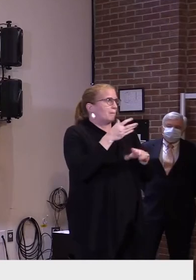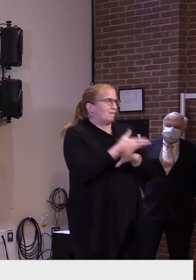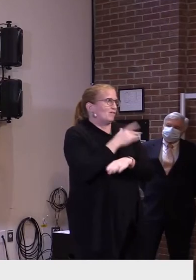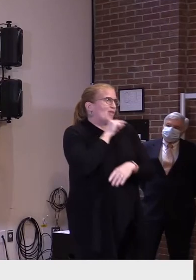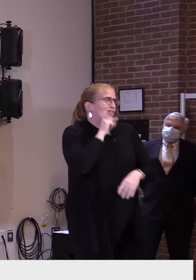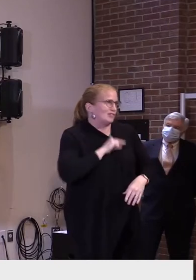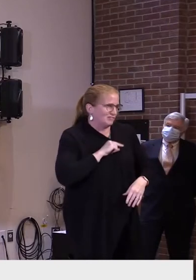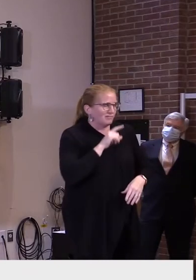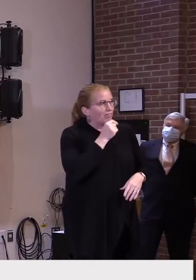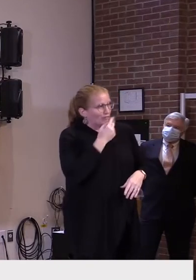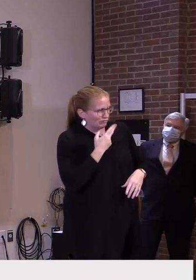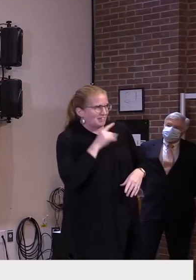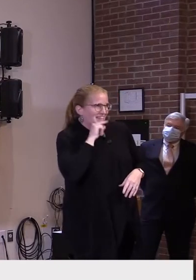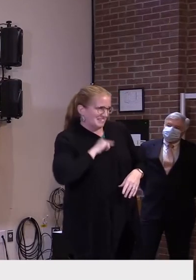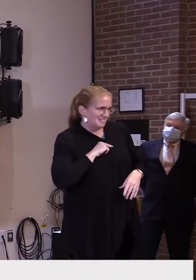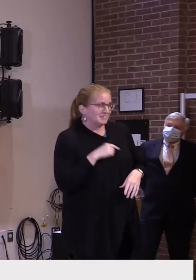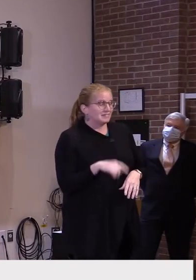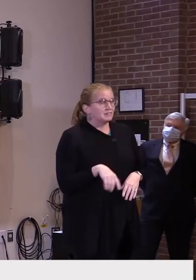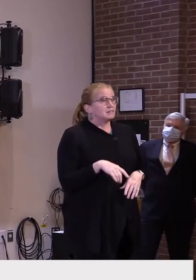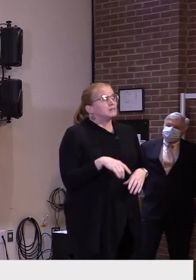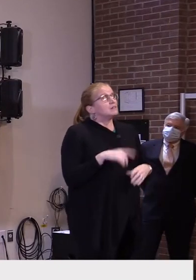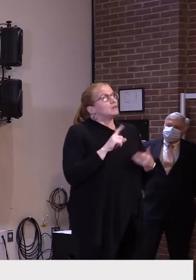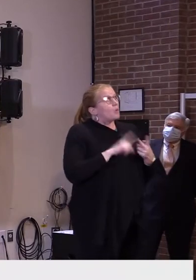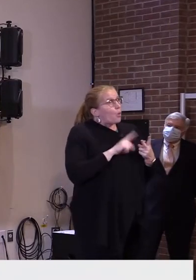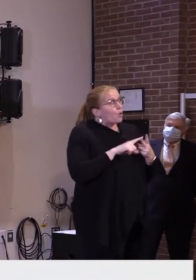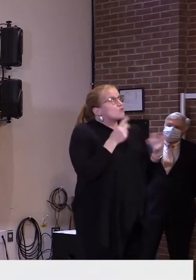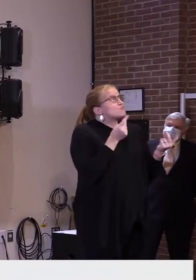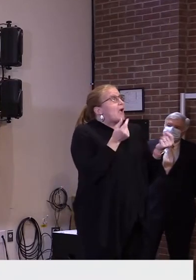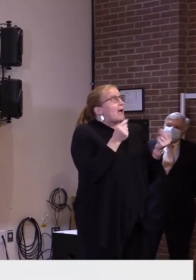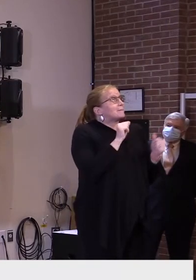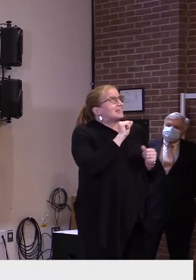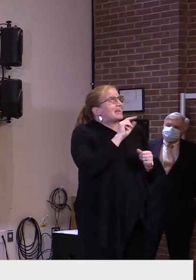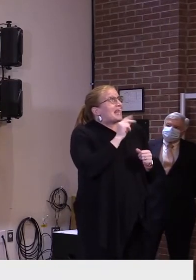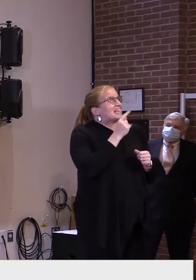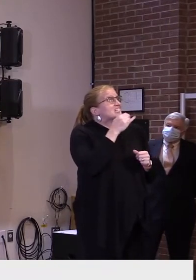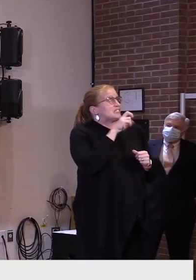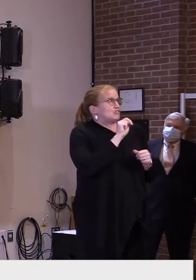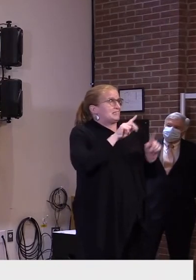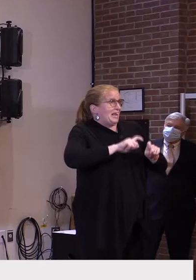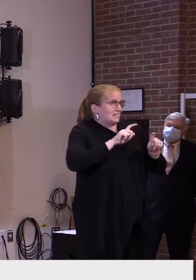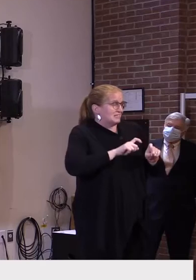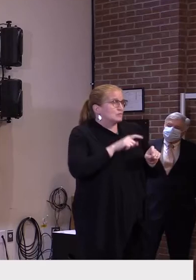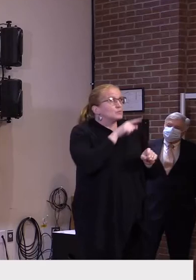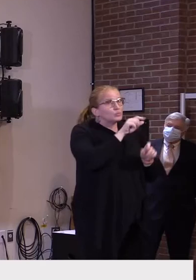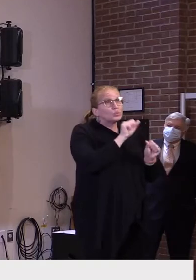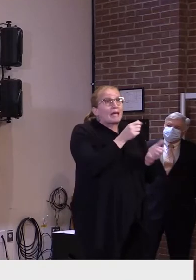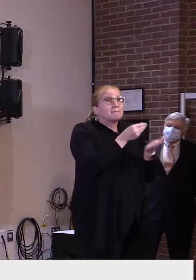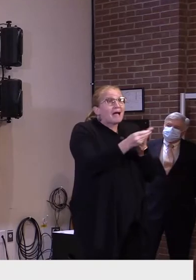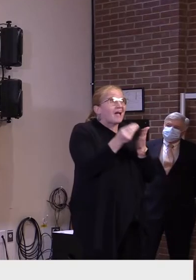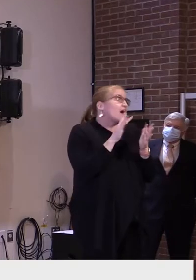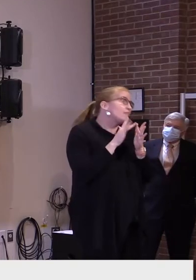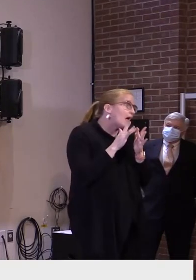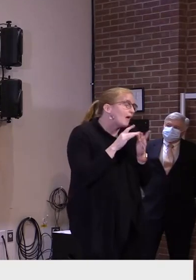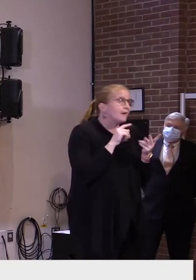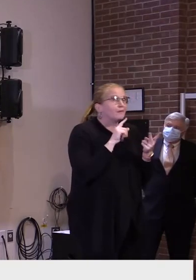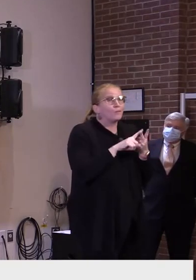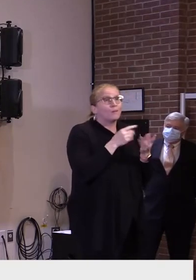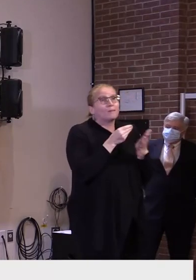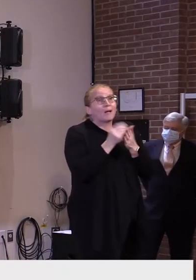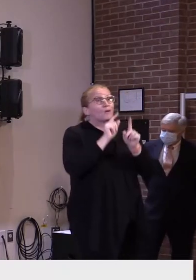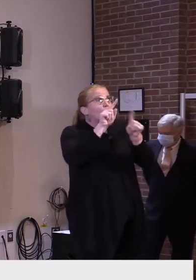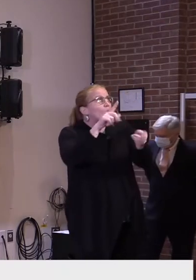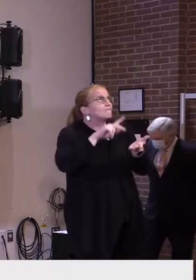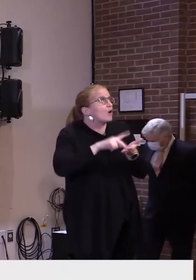extra reassurance with a rapid antigen test that you will purchase either on the internet or at a